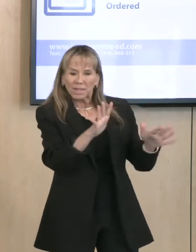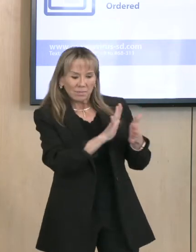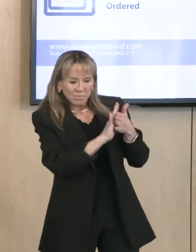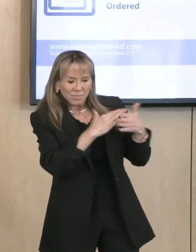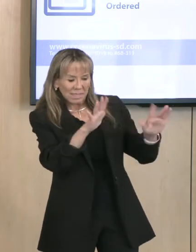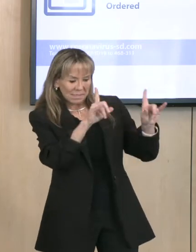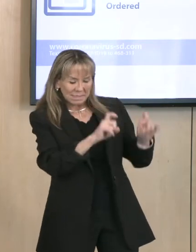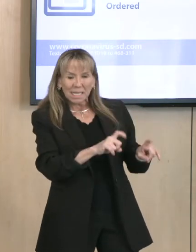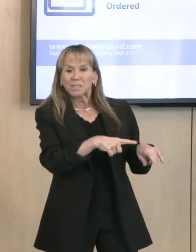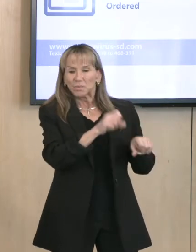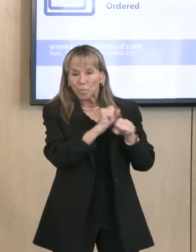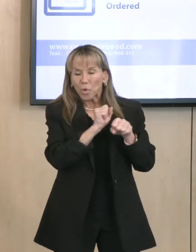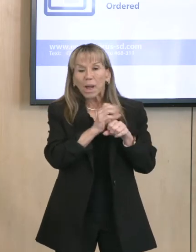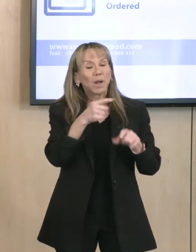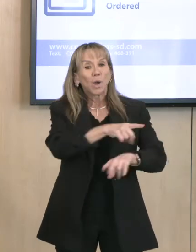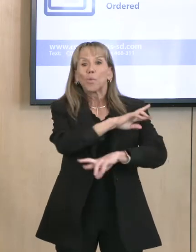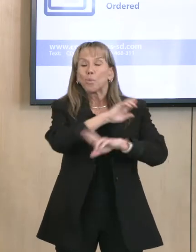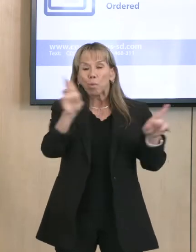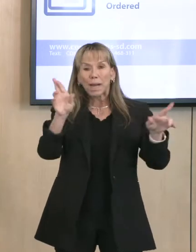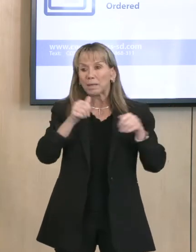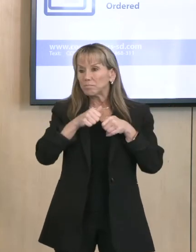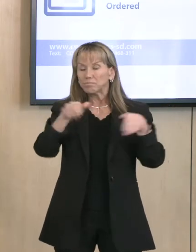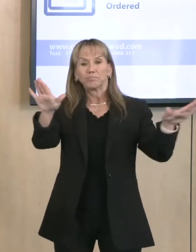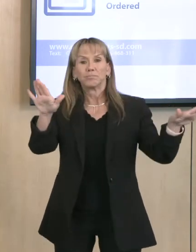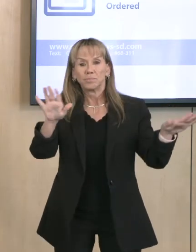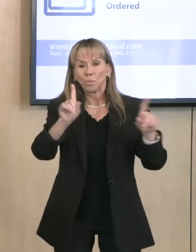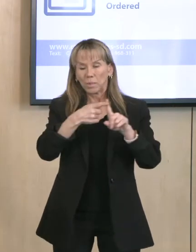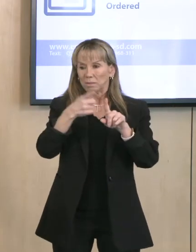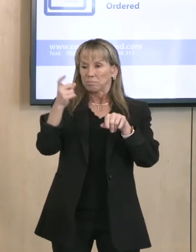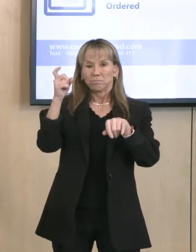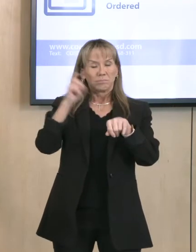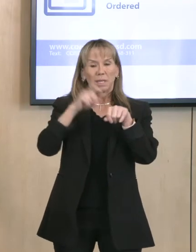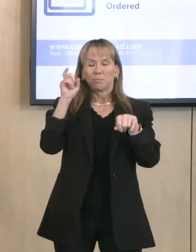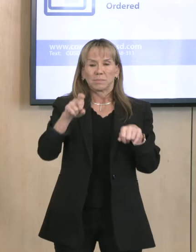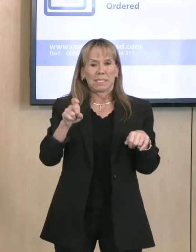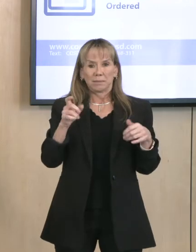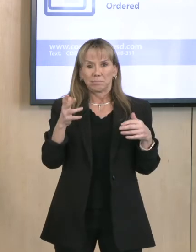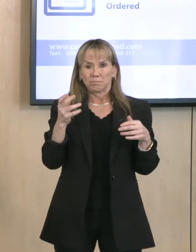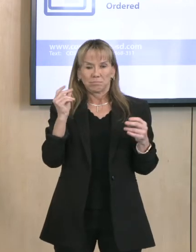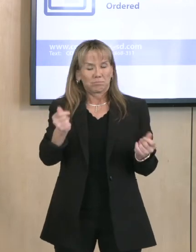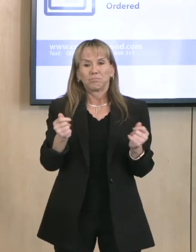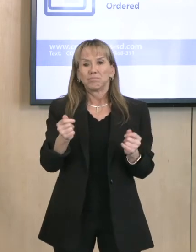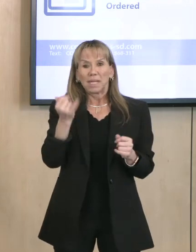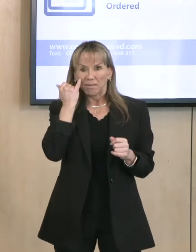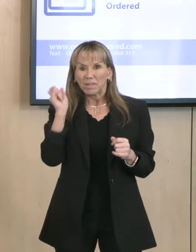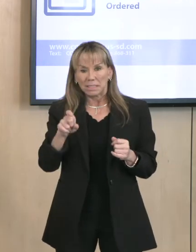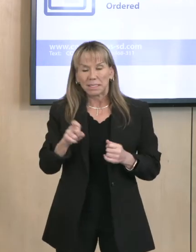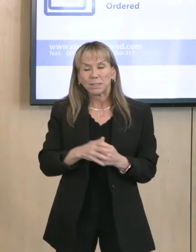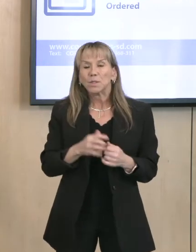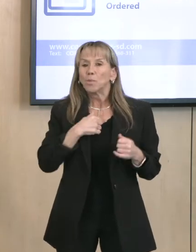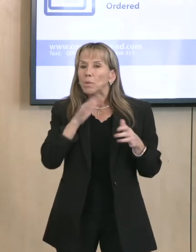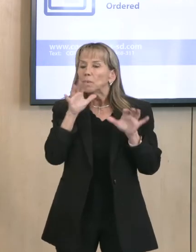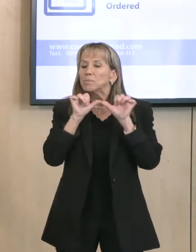are tested, and they are ready to deploy at a moment's notice if needed. We